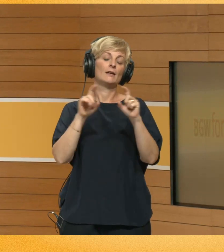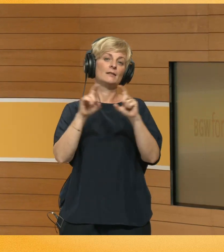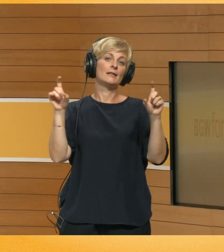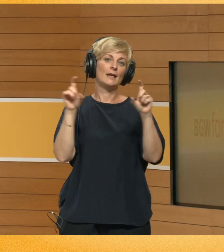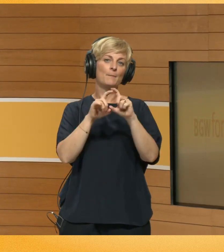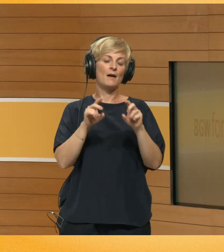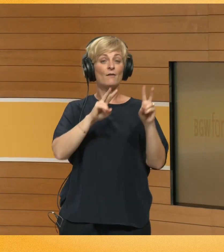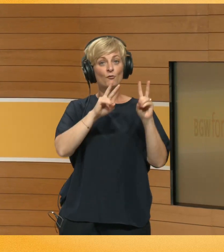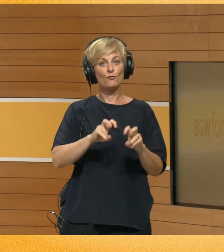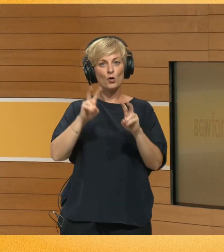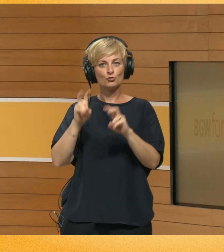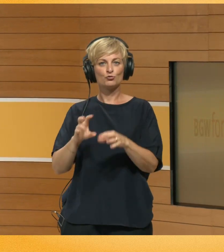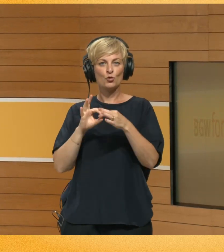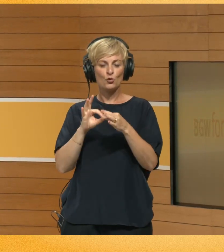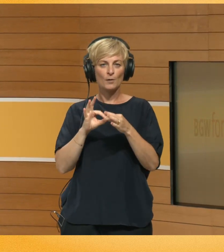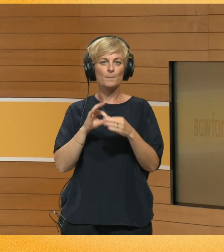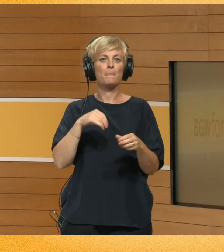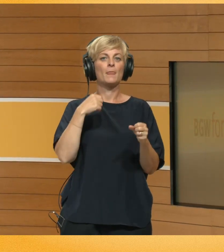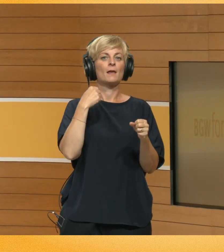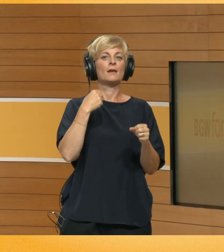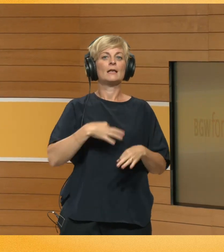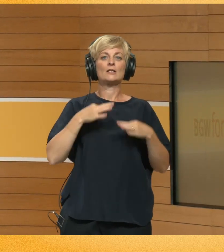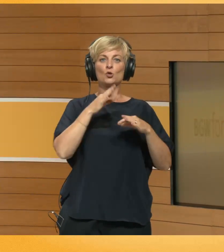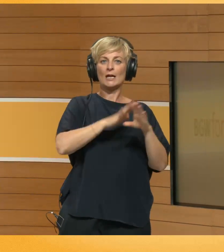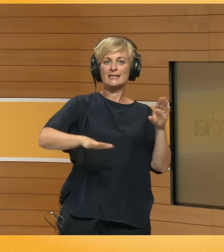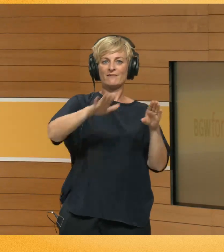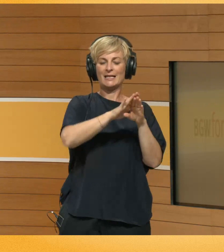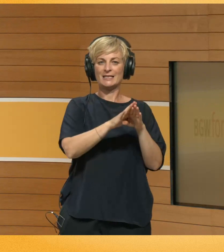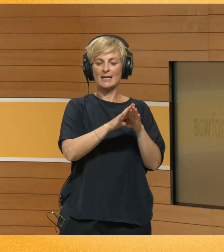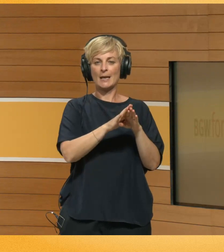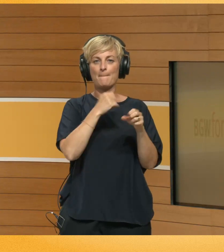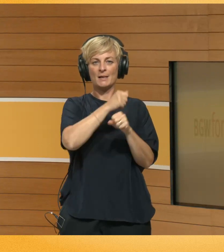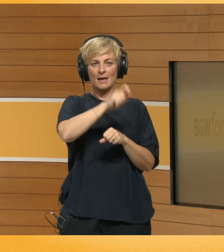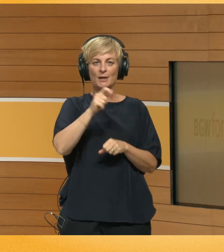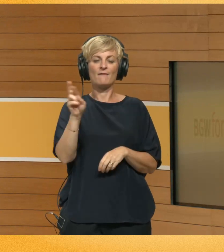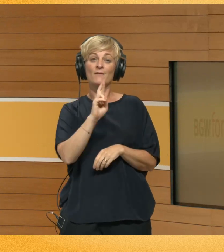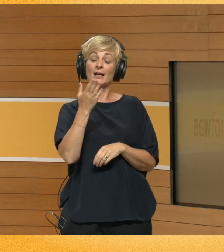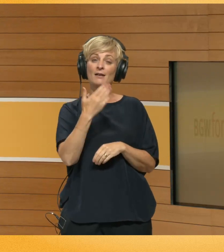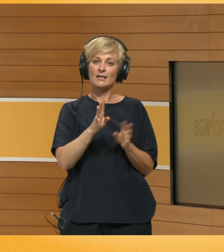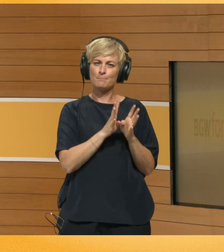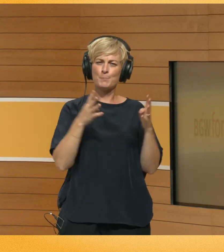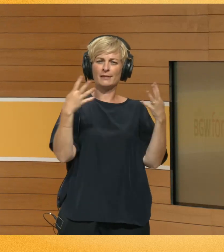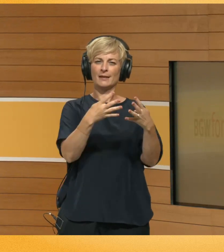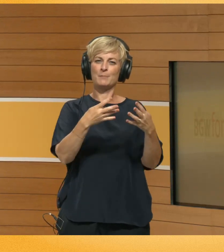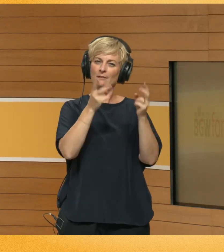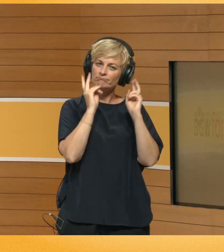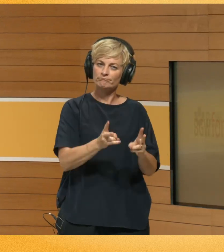the pandemic, and what the effects were and whether they are lessons for